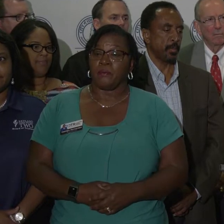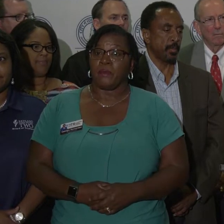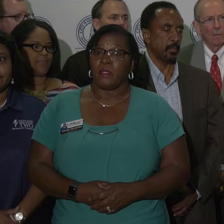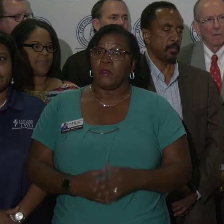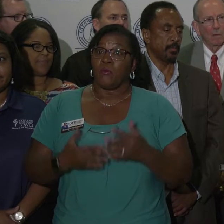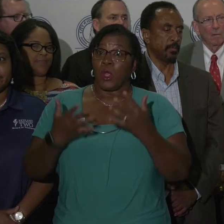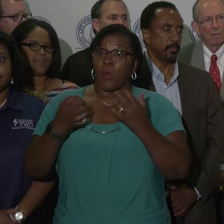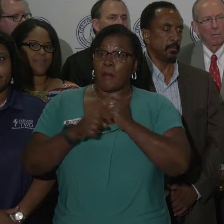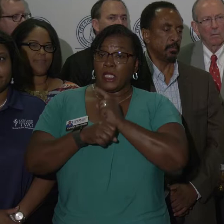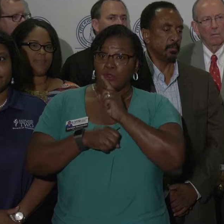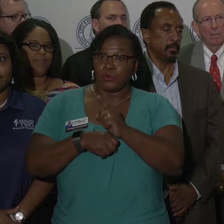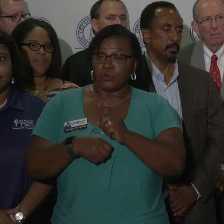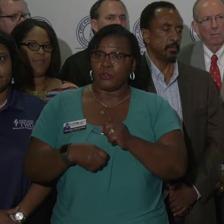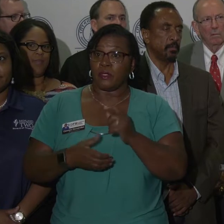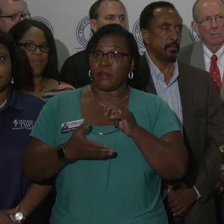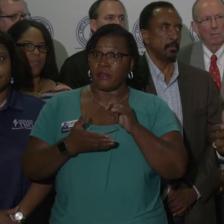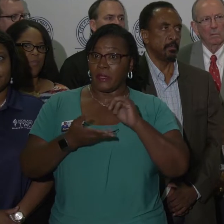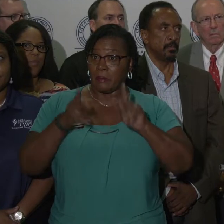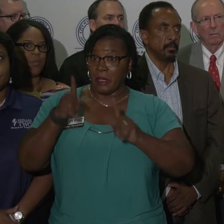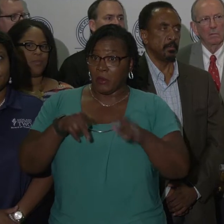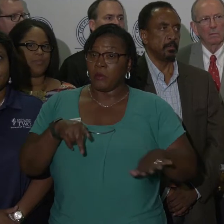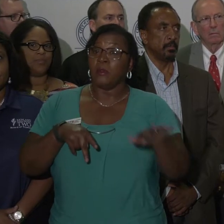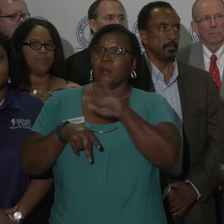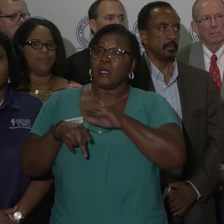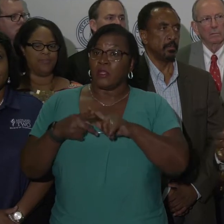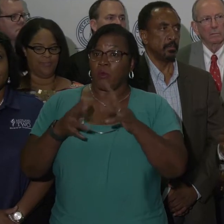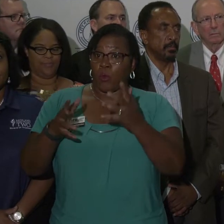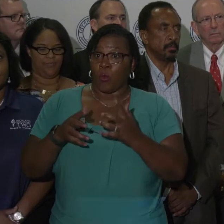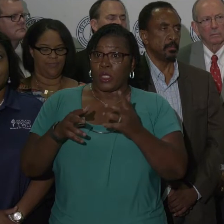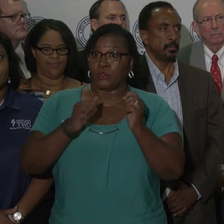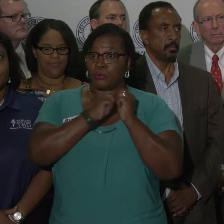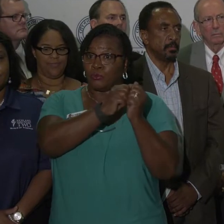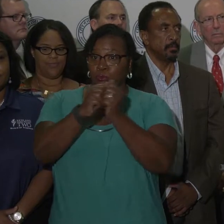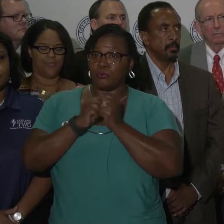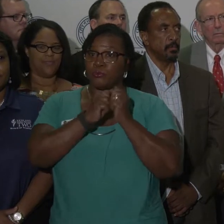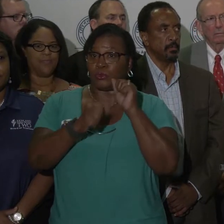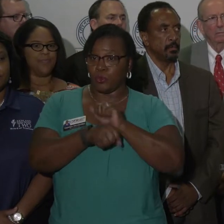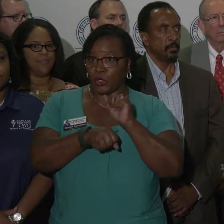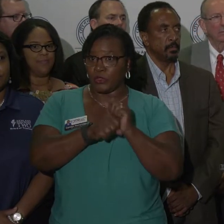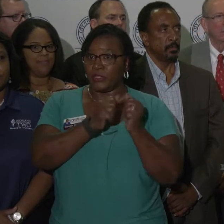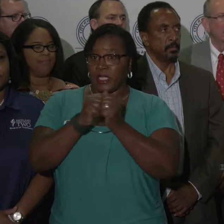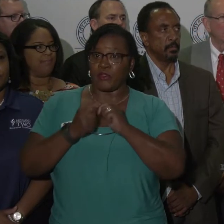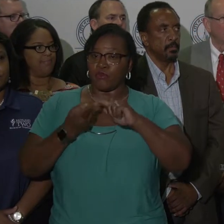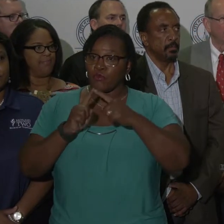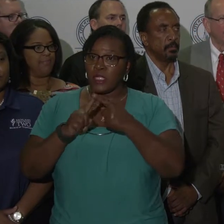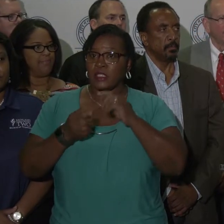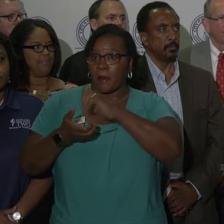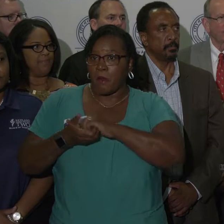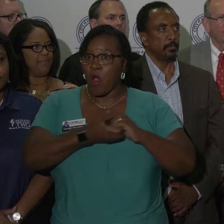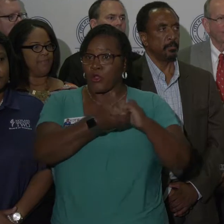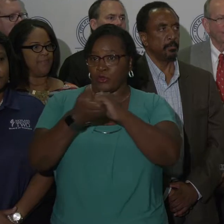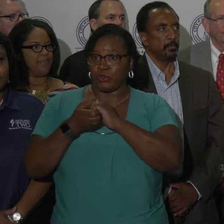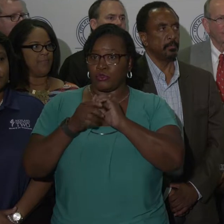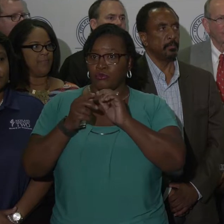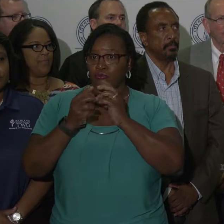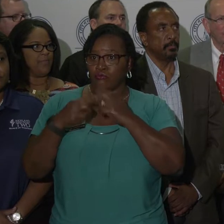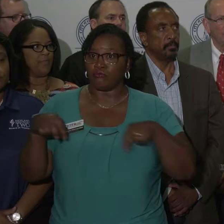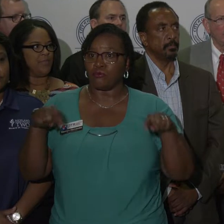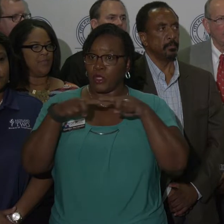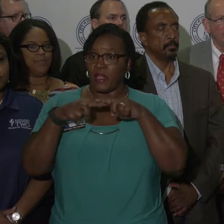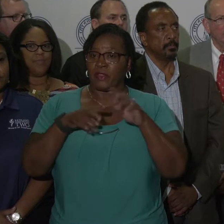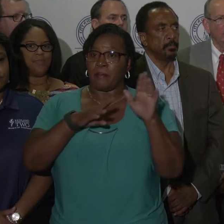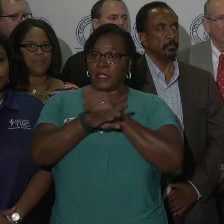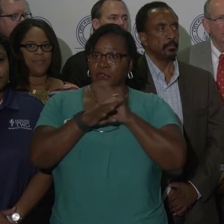803-545-3300. We want to assure our citizens that we're all working together, all of our friends and partners surrounding us, representing the